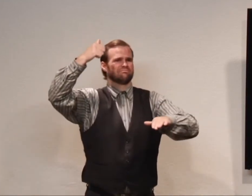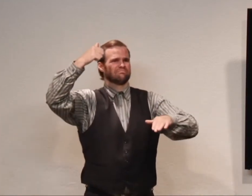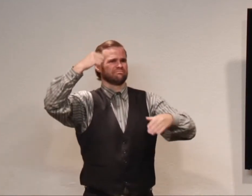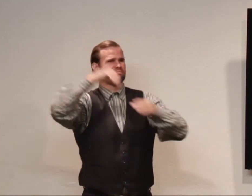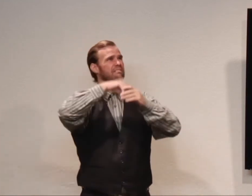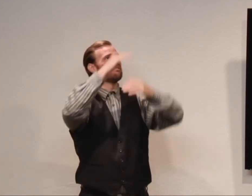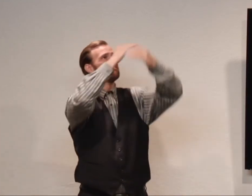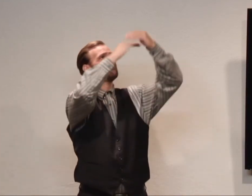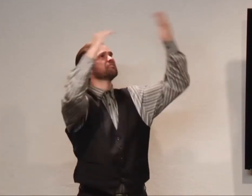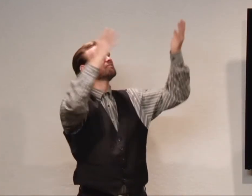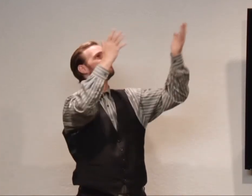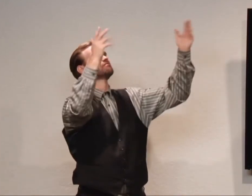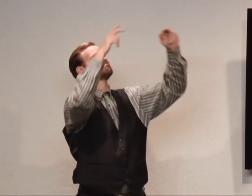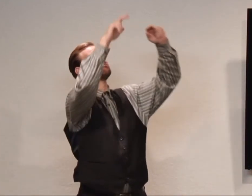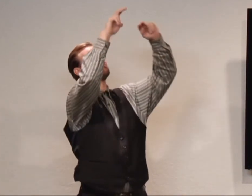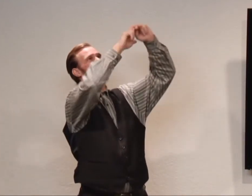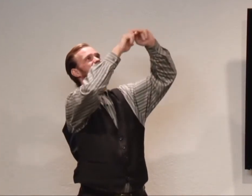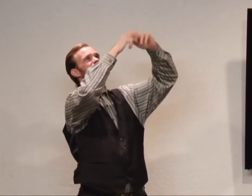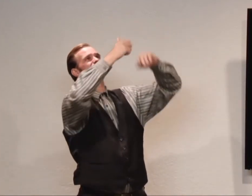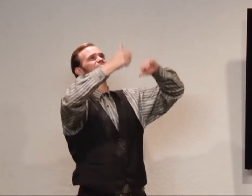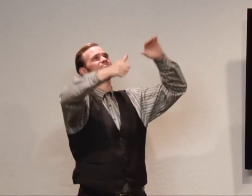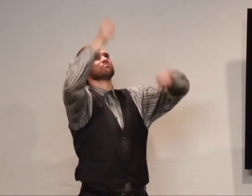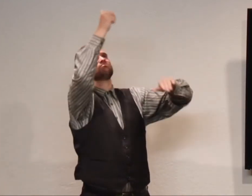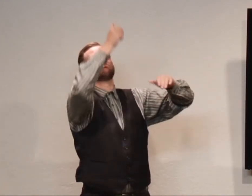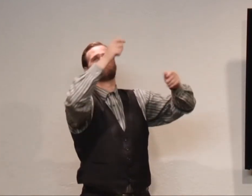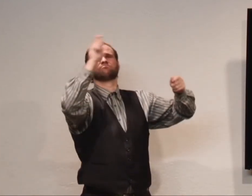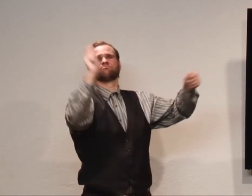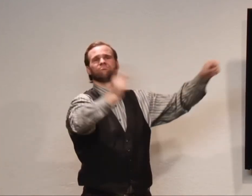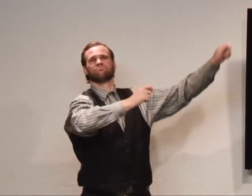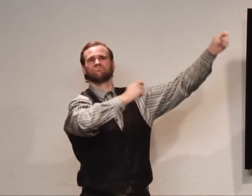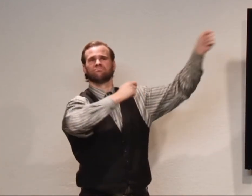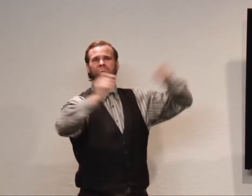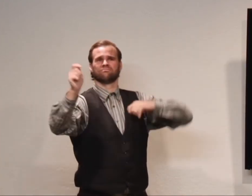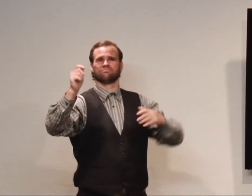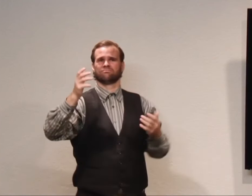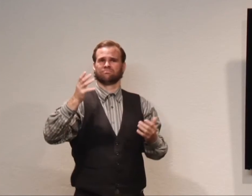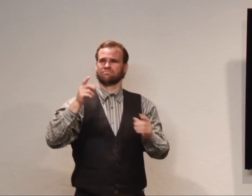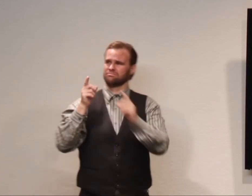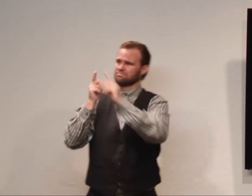down at the right hand of the throne of majesty in the heavens,